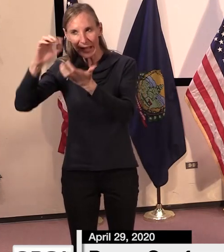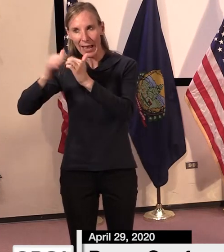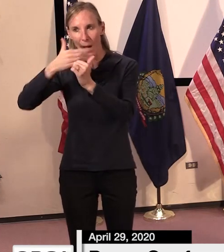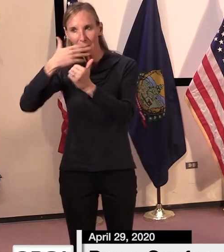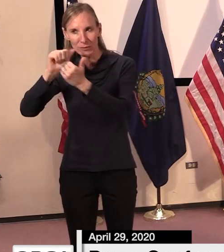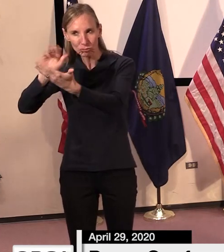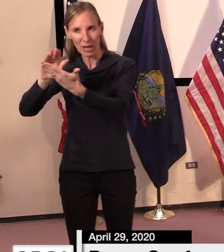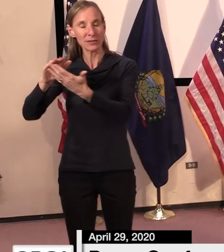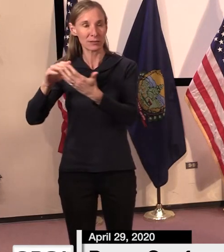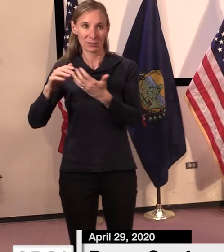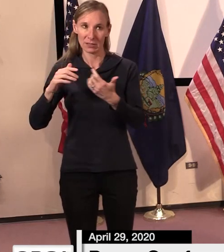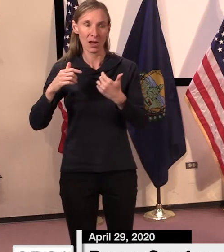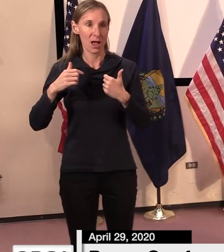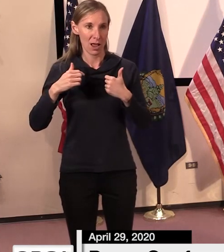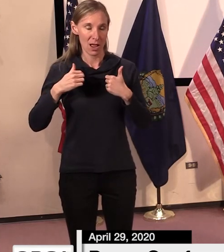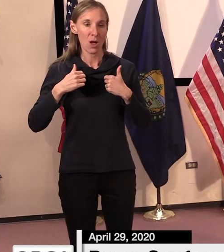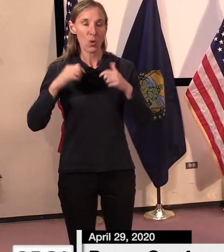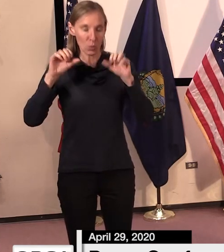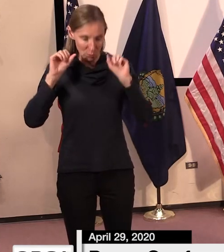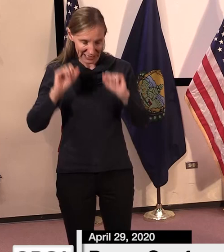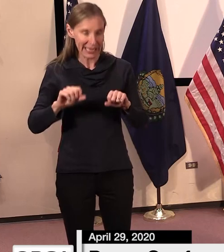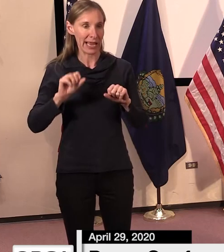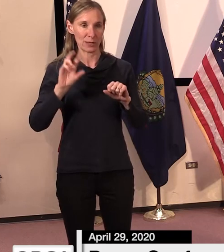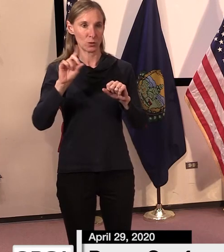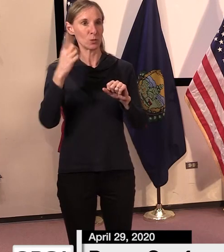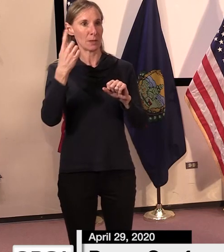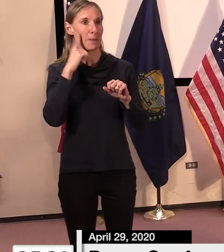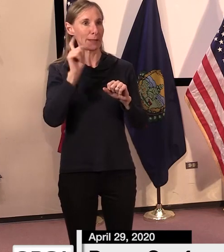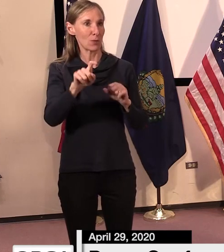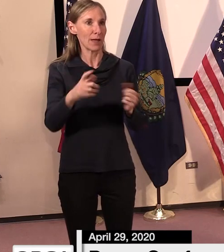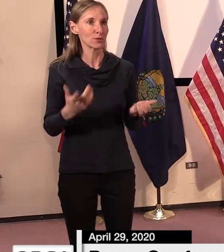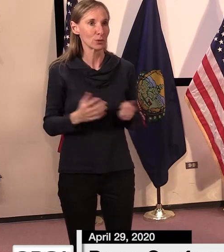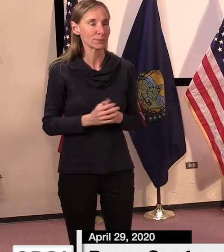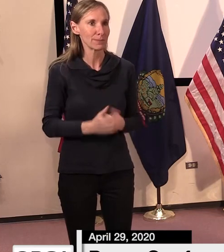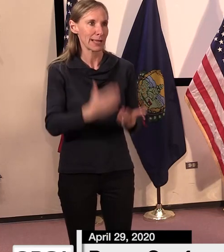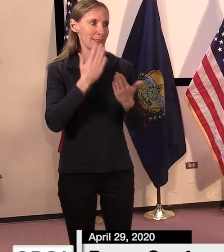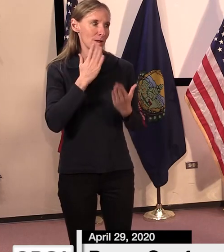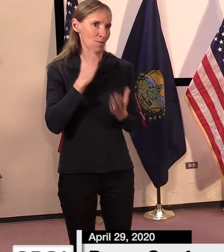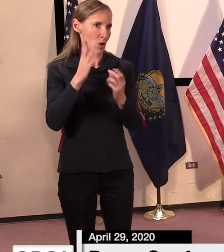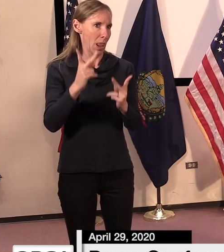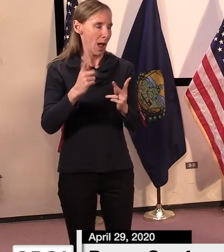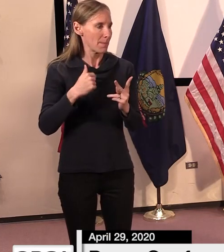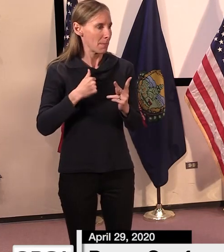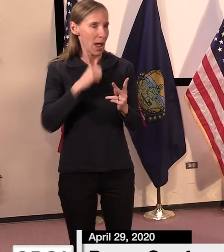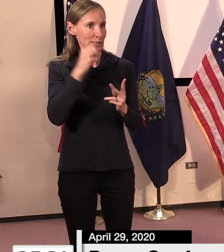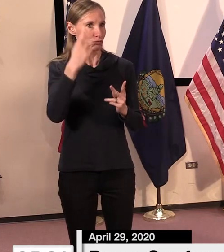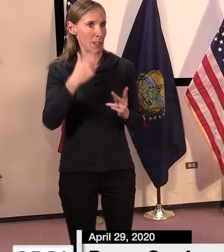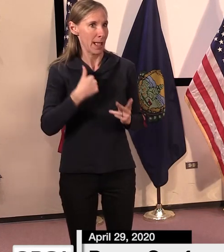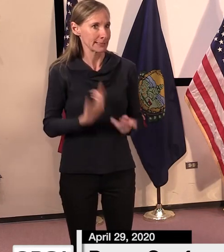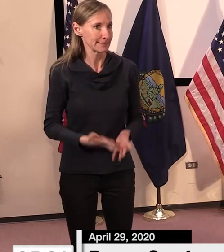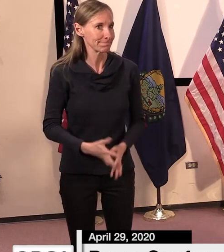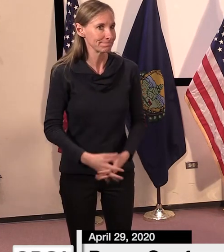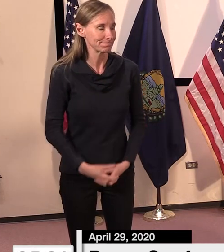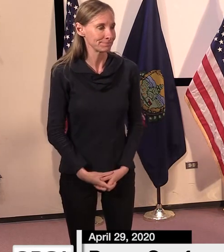we certainly can provide for that if need be. But thanks for bringing it up. We hadn't realized.